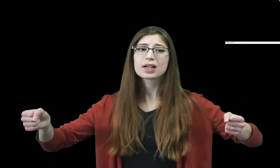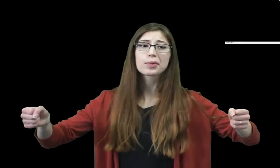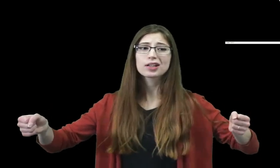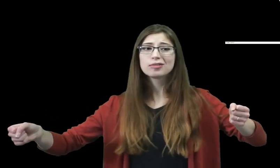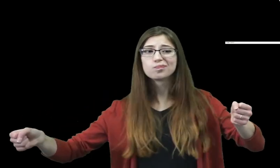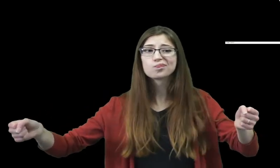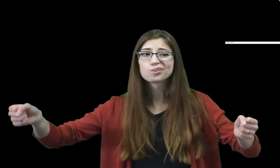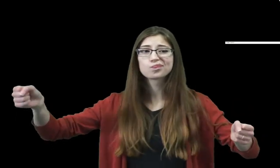wheel.